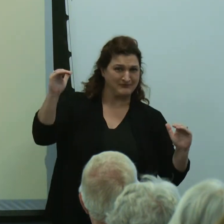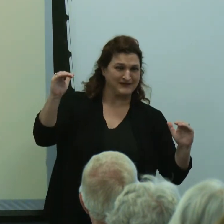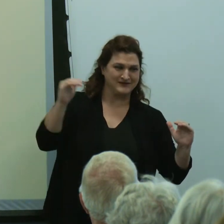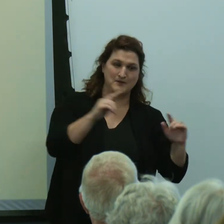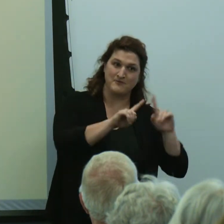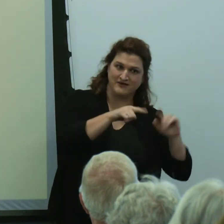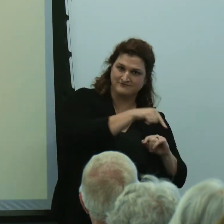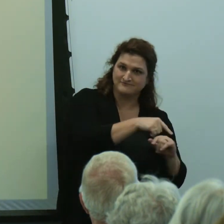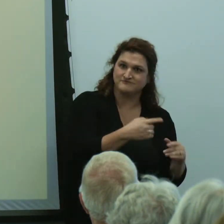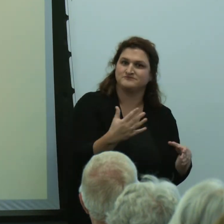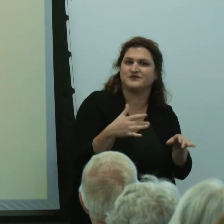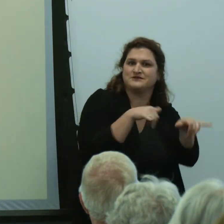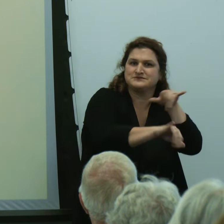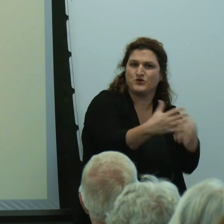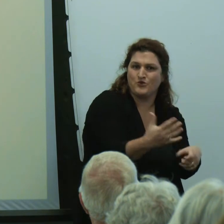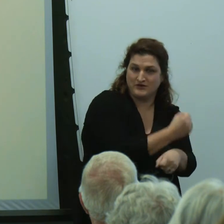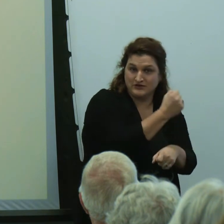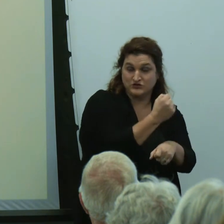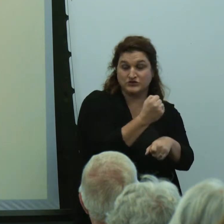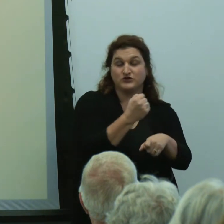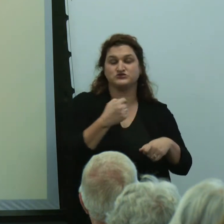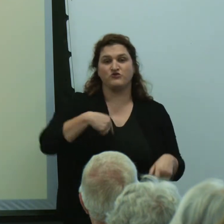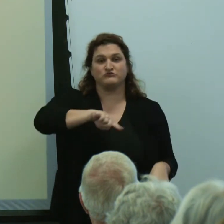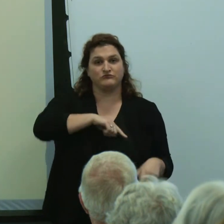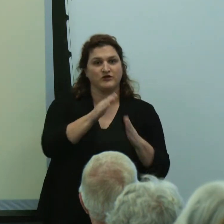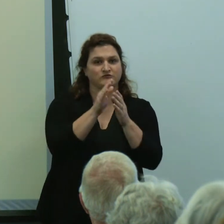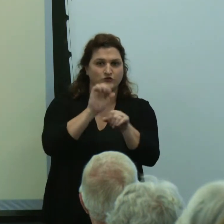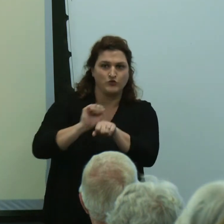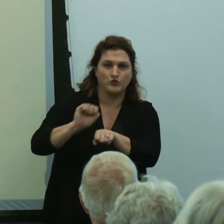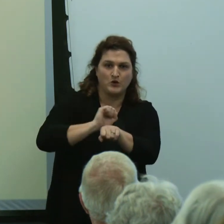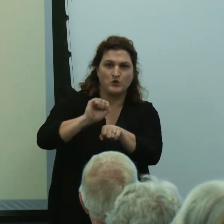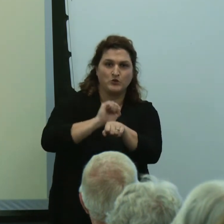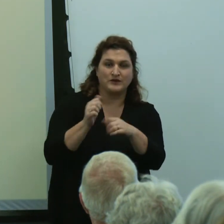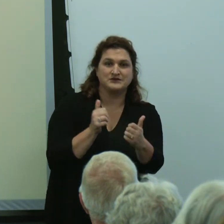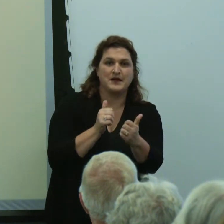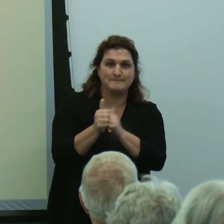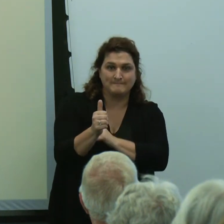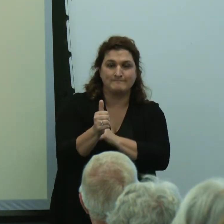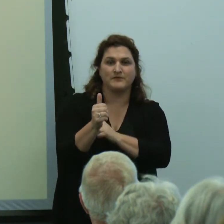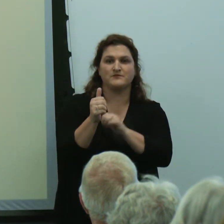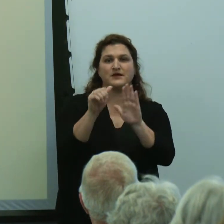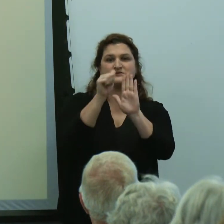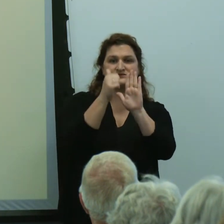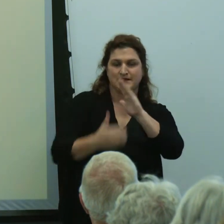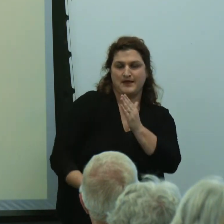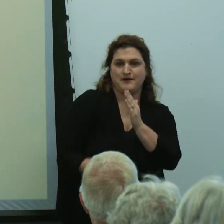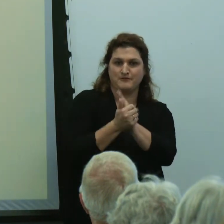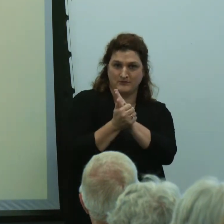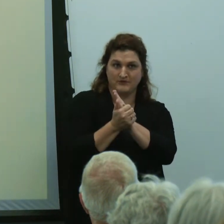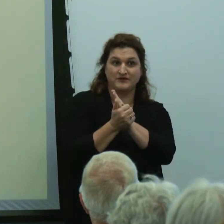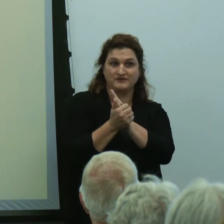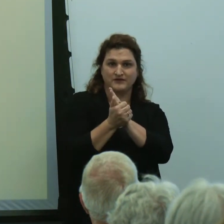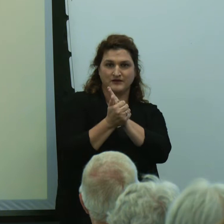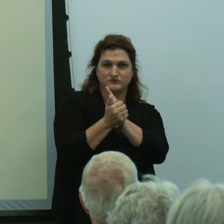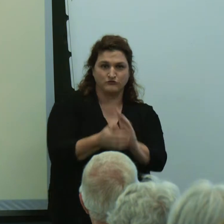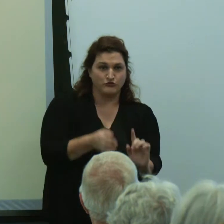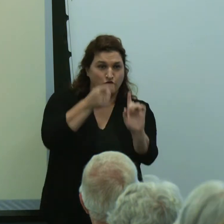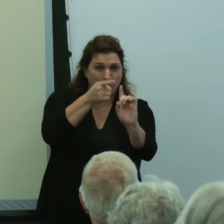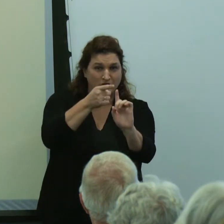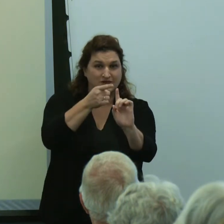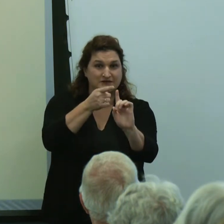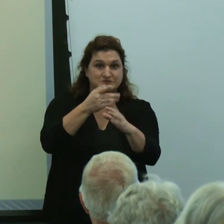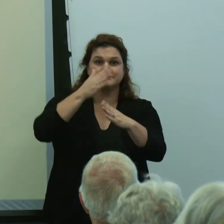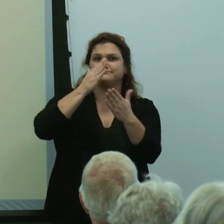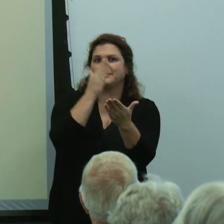and 2018 to pass amendments to the Ohio Constitution intended to minimize gerrymandering,